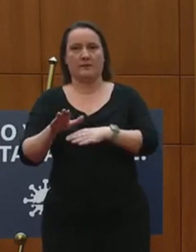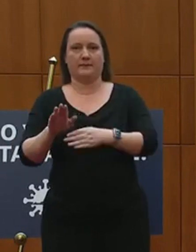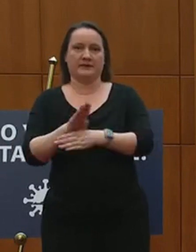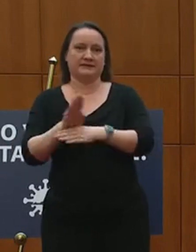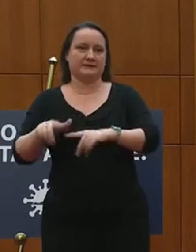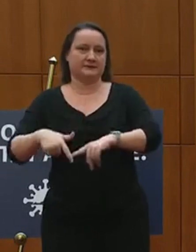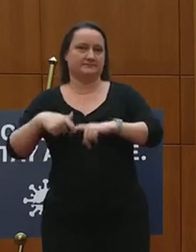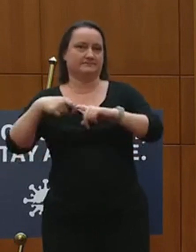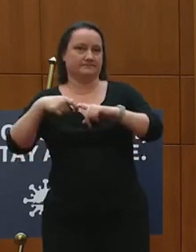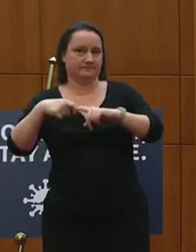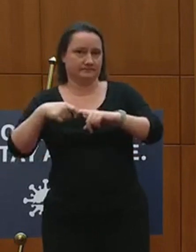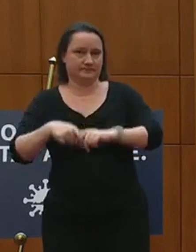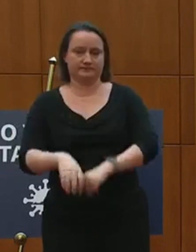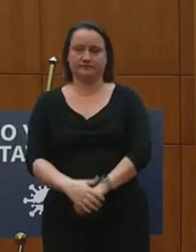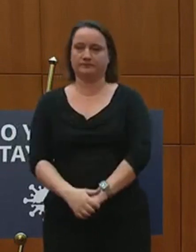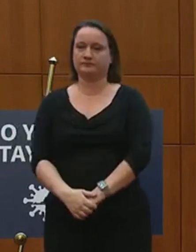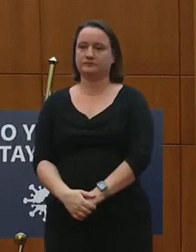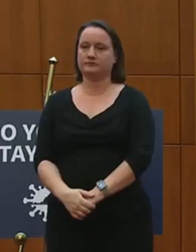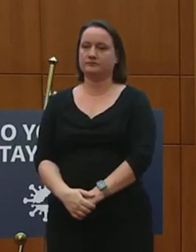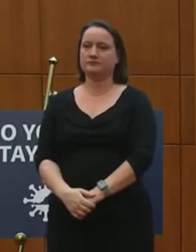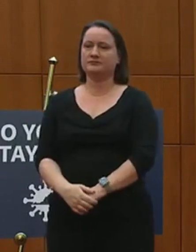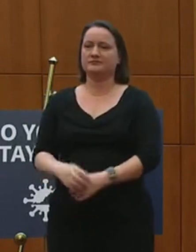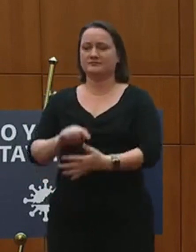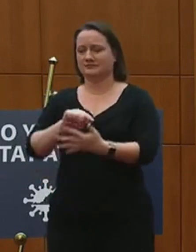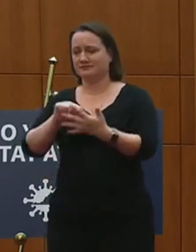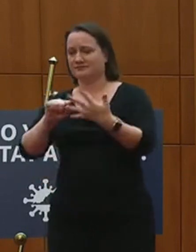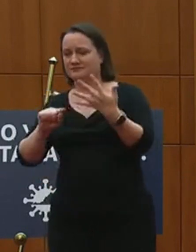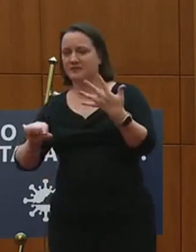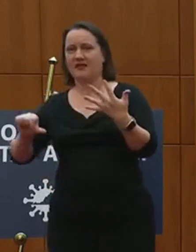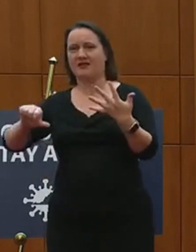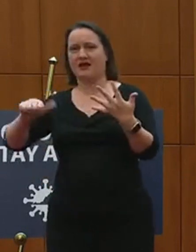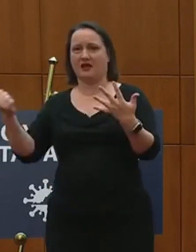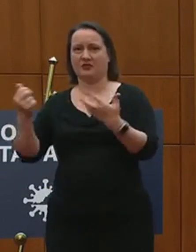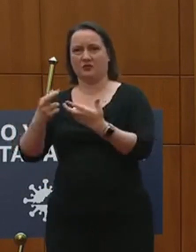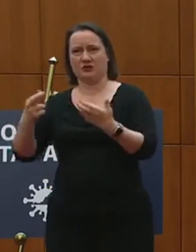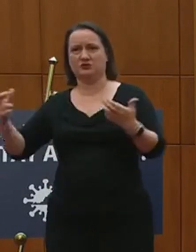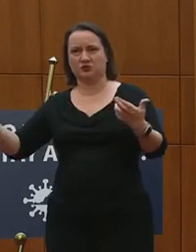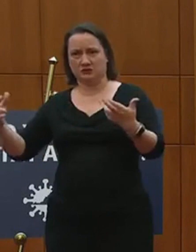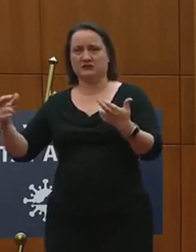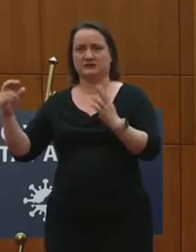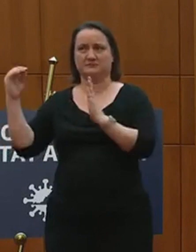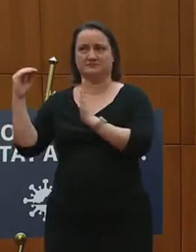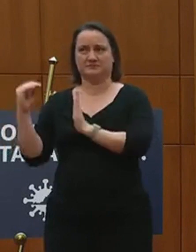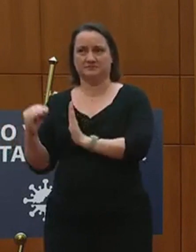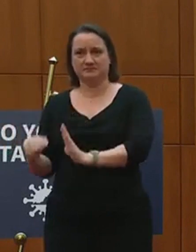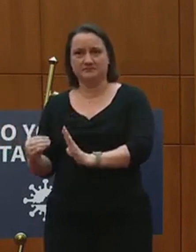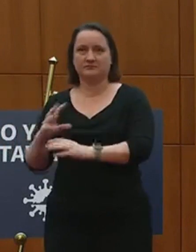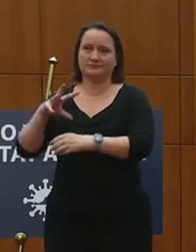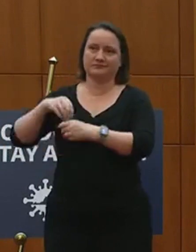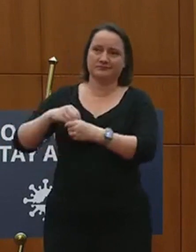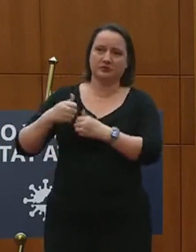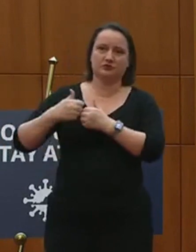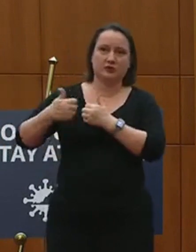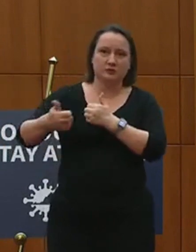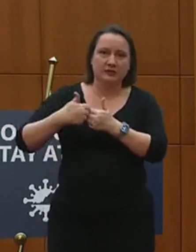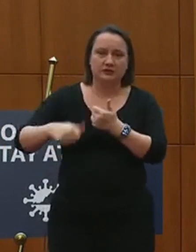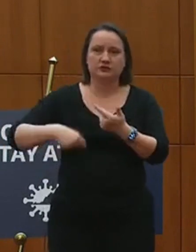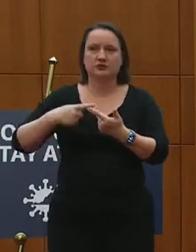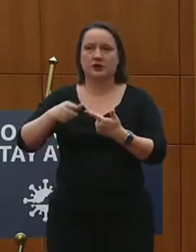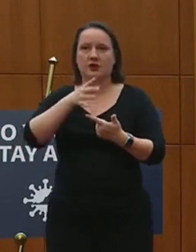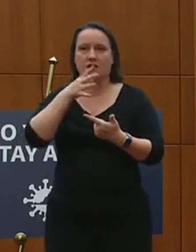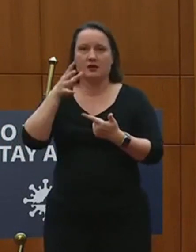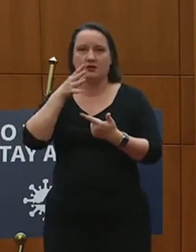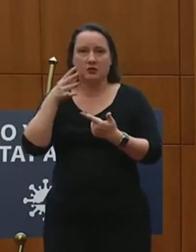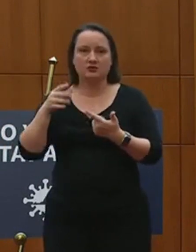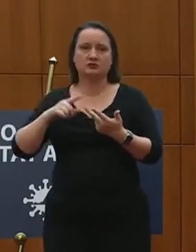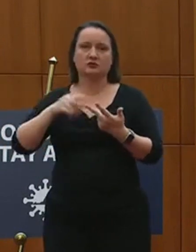Commonwealth. Now, there's also a host of other resources in there that deal with transportation, agriculture, our